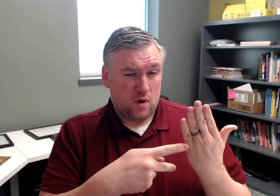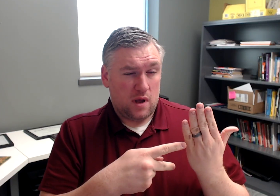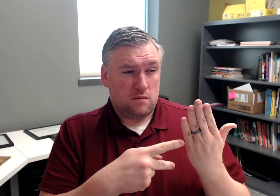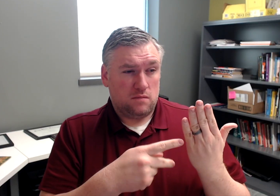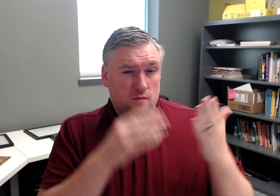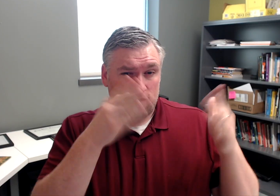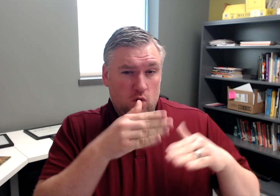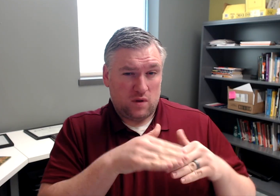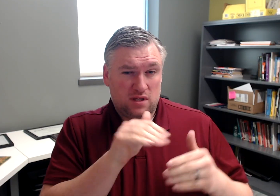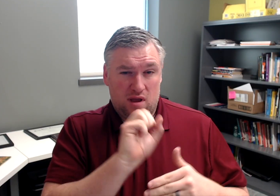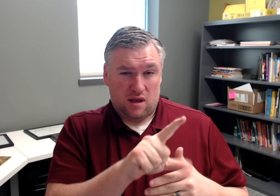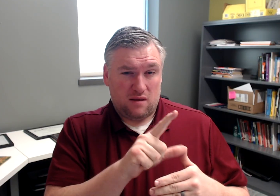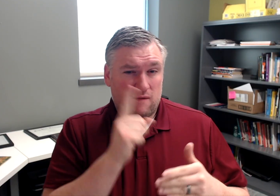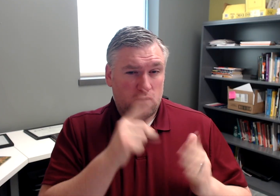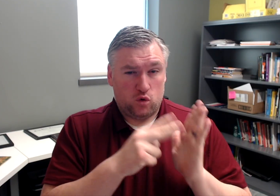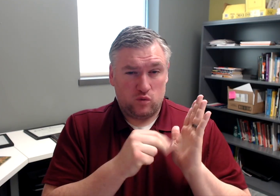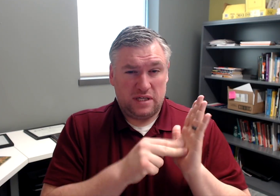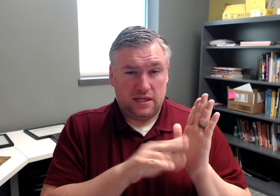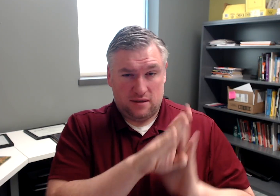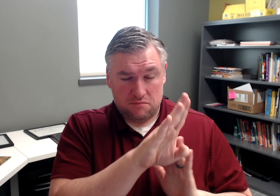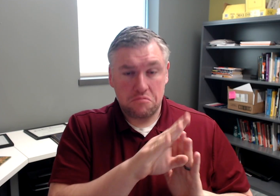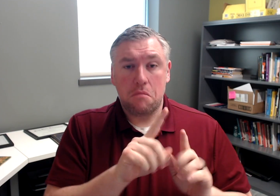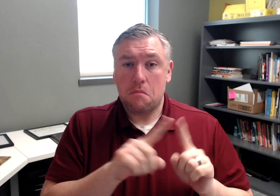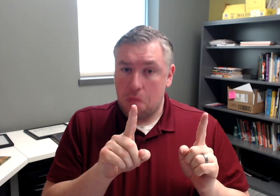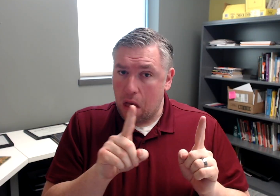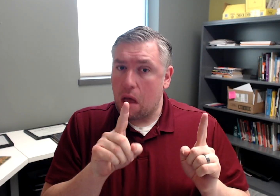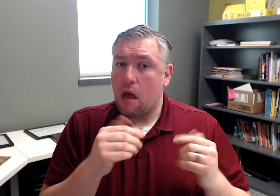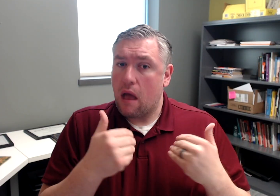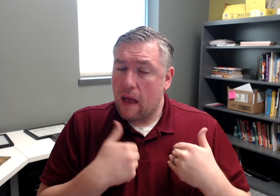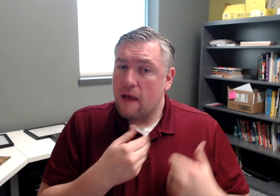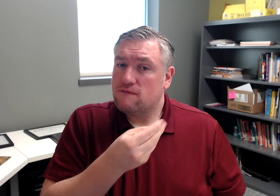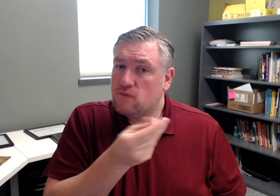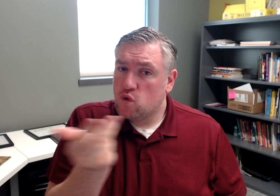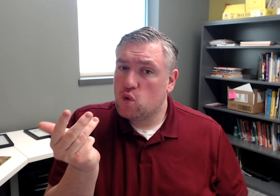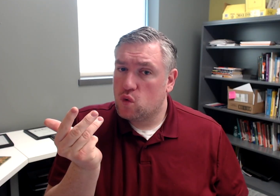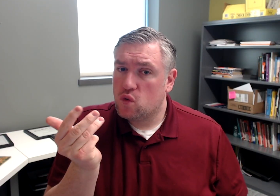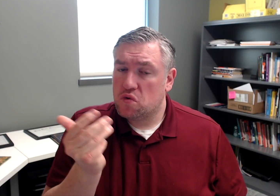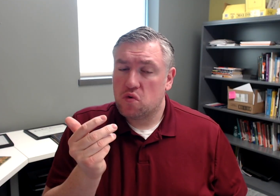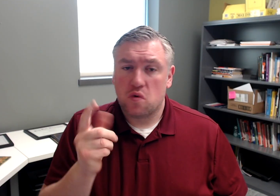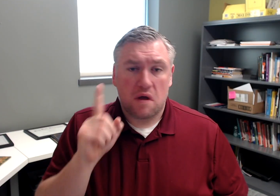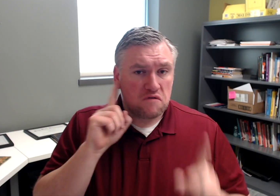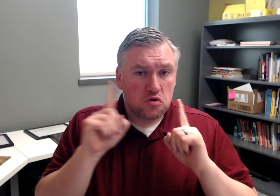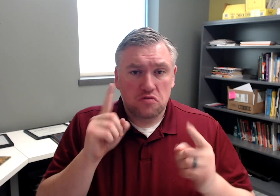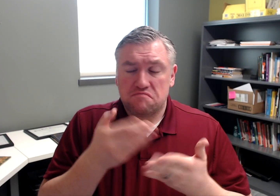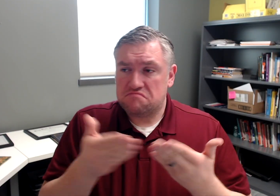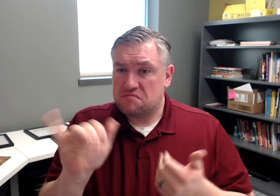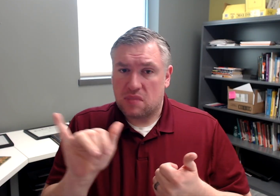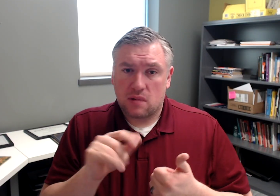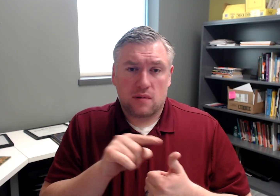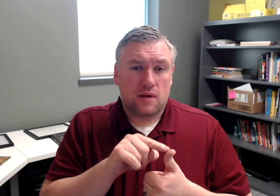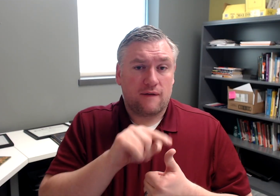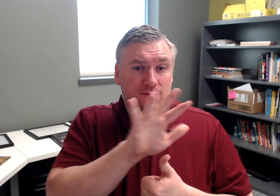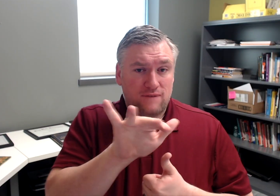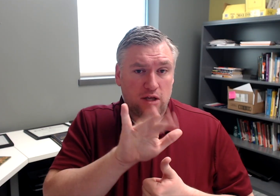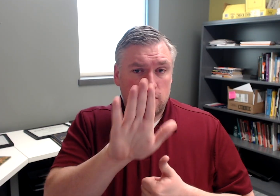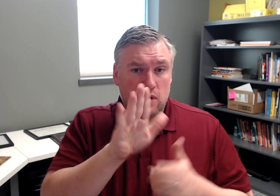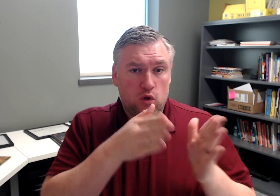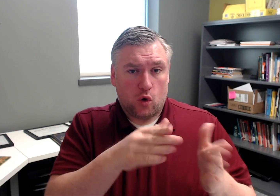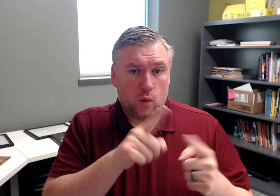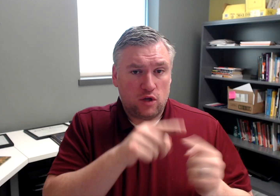many programs that focus on ASL for reading, but there are a few. I've heard some like Fingerspell Your